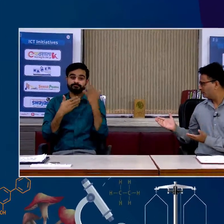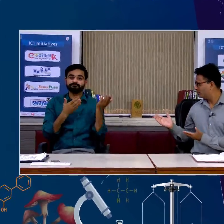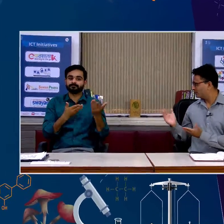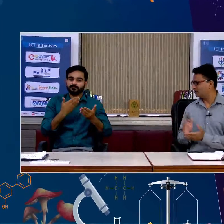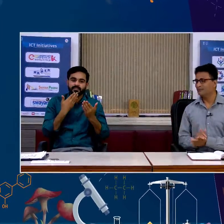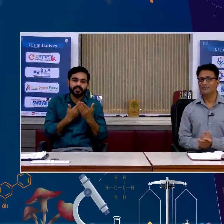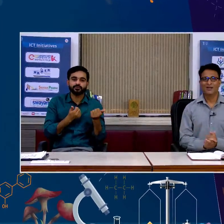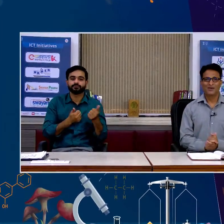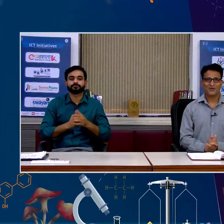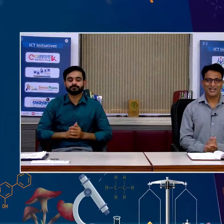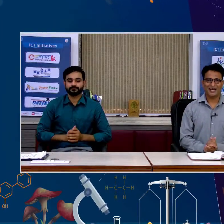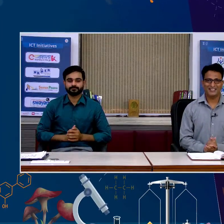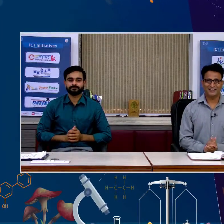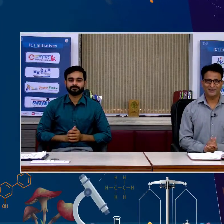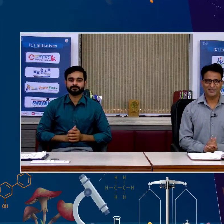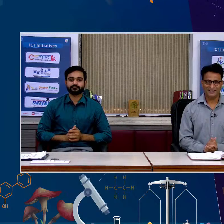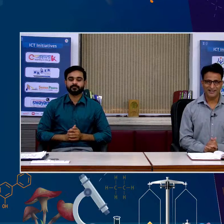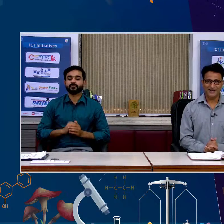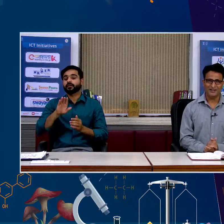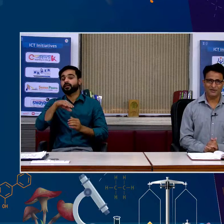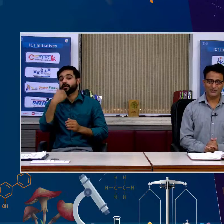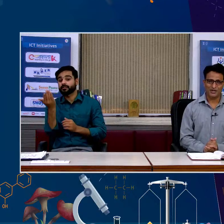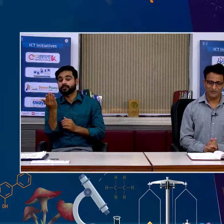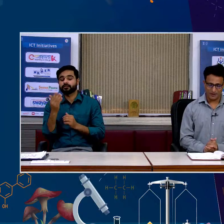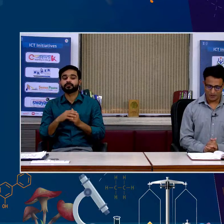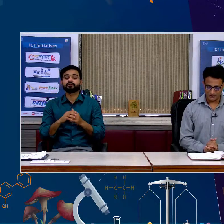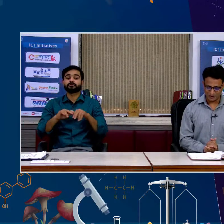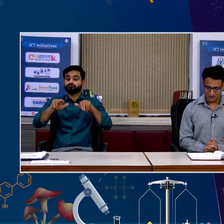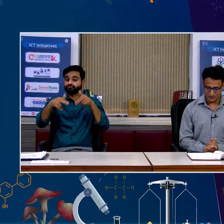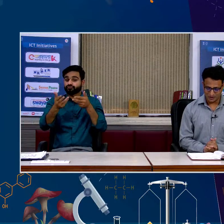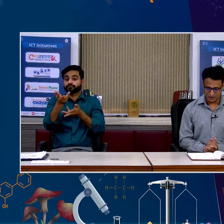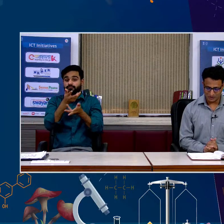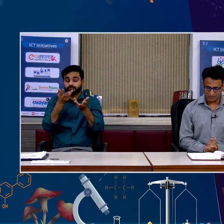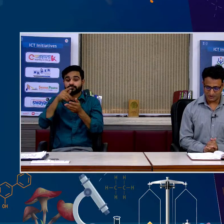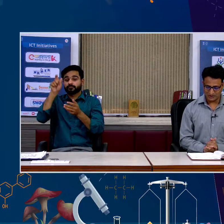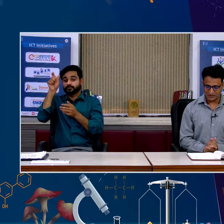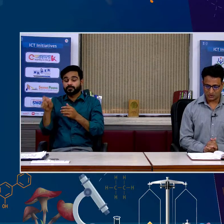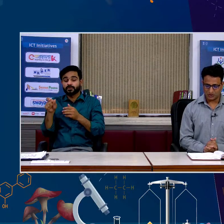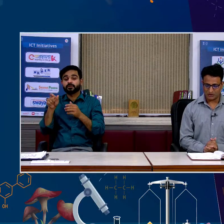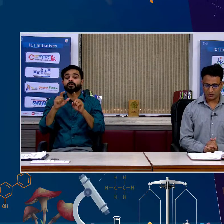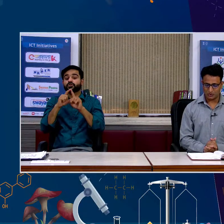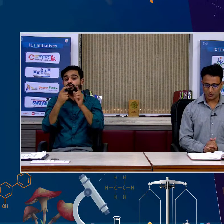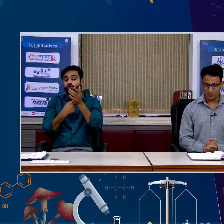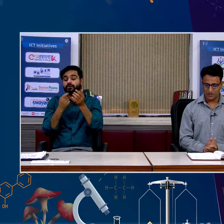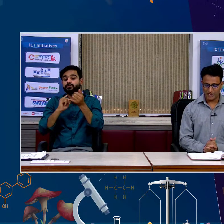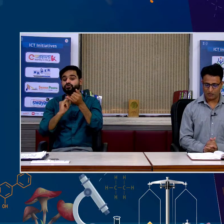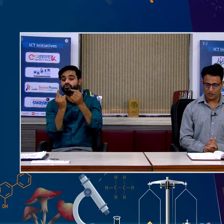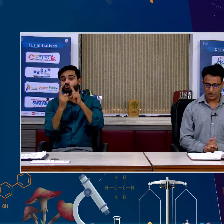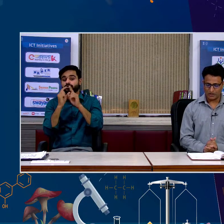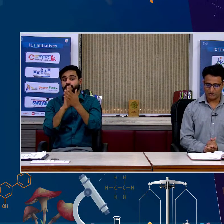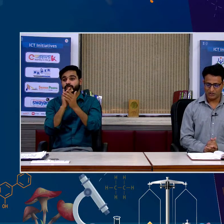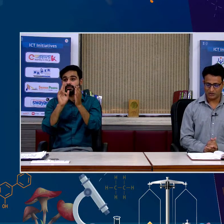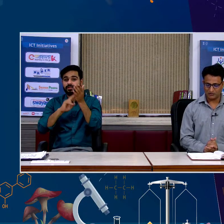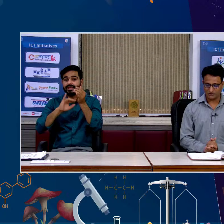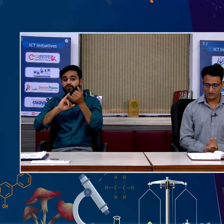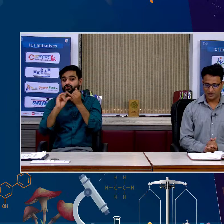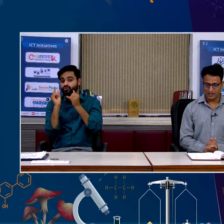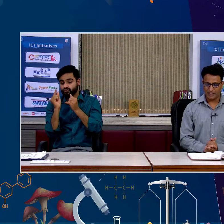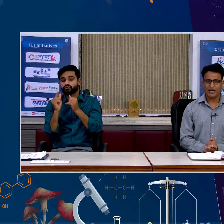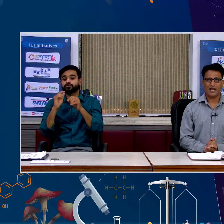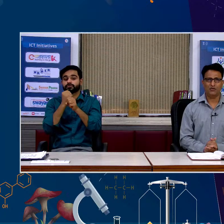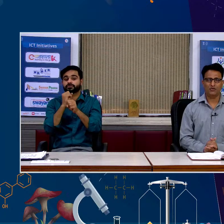you, Mr. Atul. Right, and on the other hand, virtually we have got Dr. Mrs. Sudhanshu Grover, Head of Educational